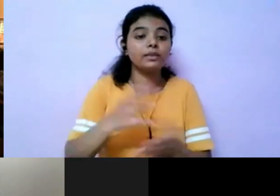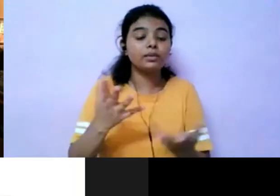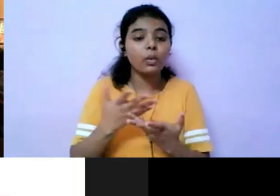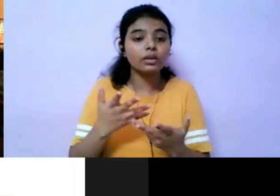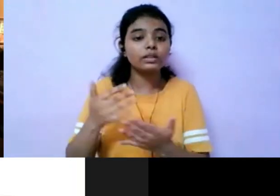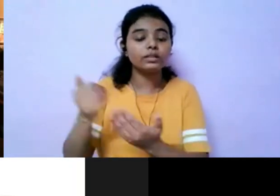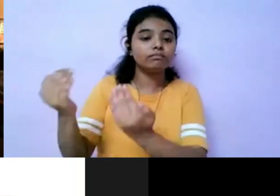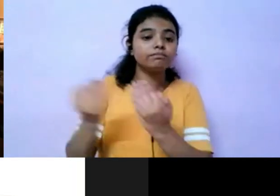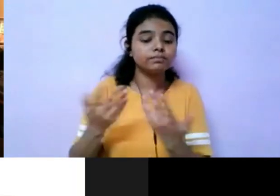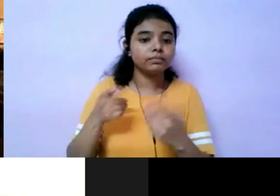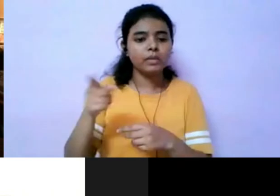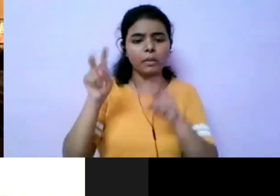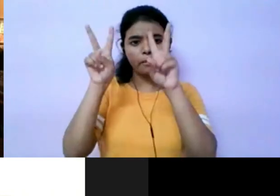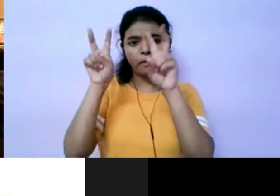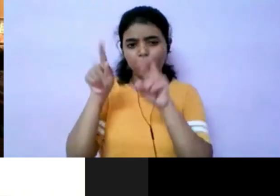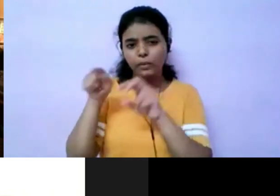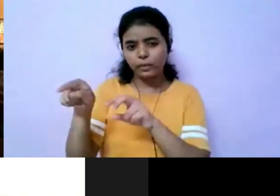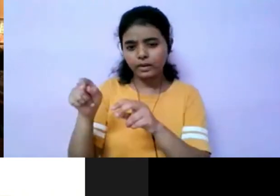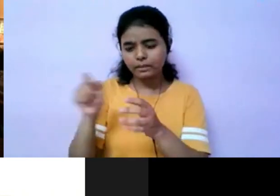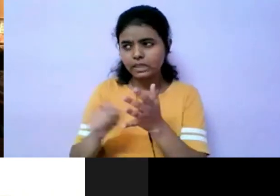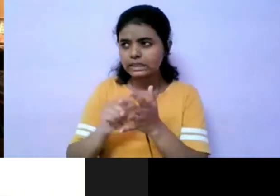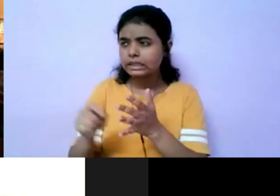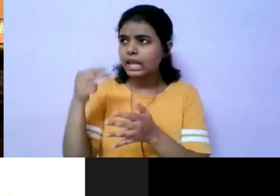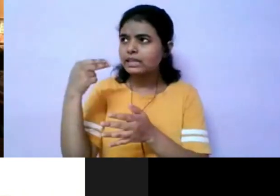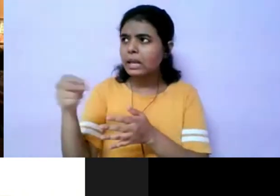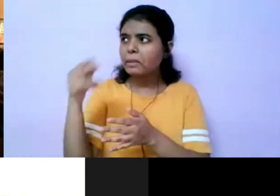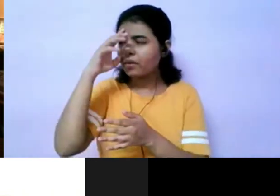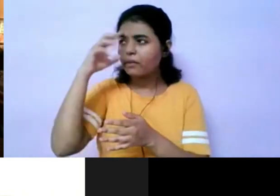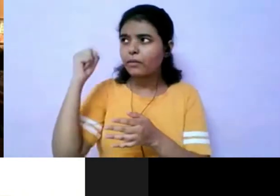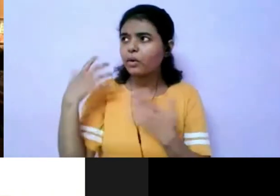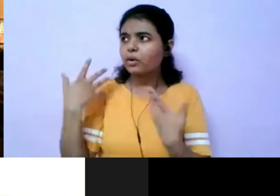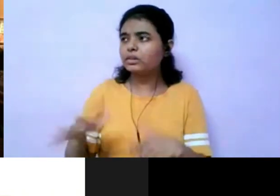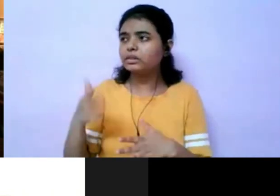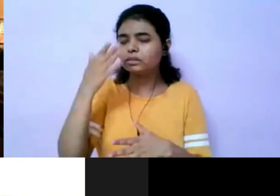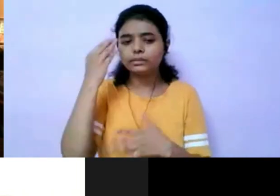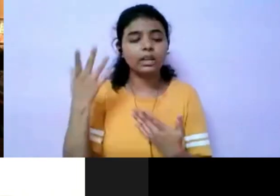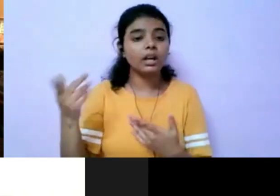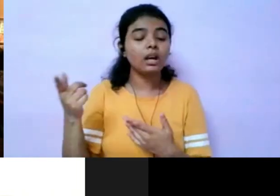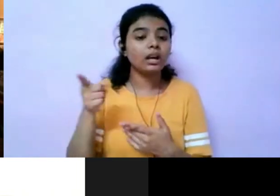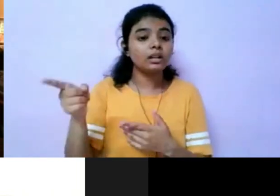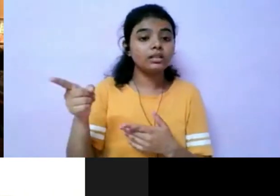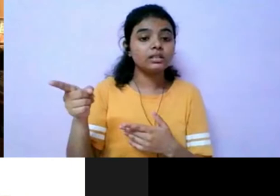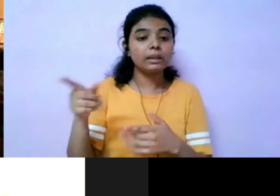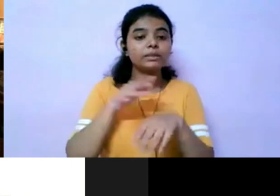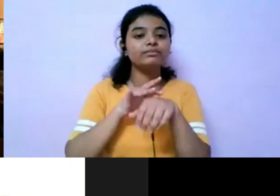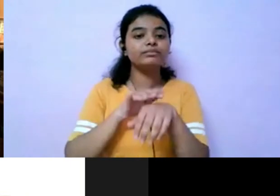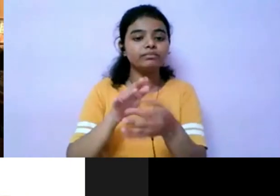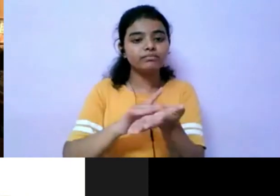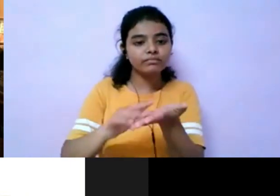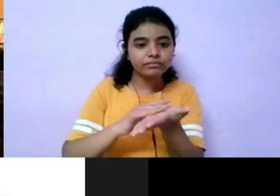There's someone she quotes in the book, I don't recall the name at the moment, who says, she's talking about tactile aesthetics, and she